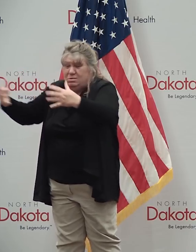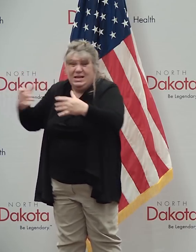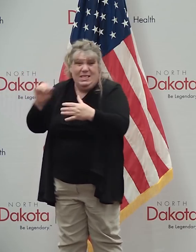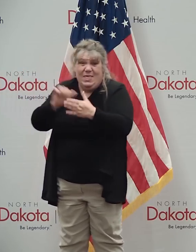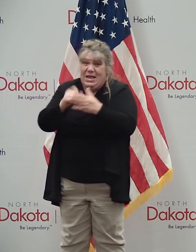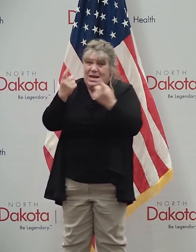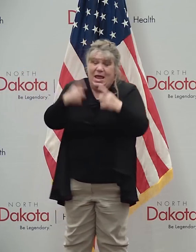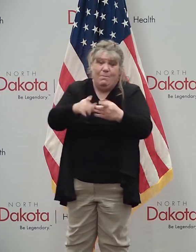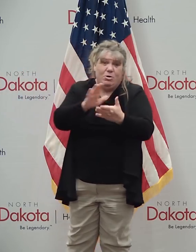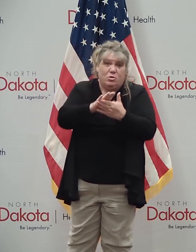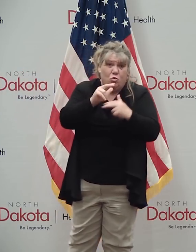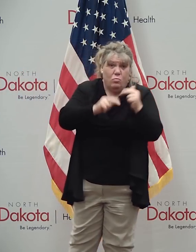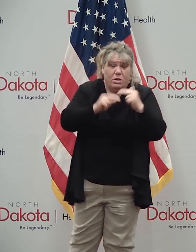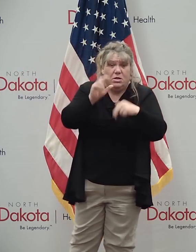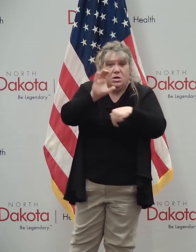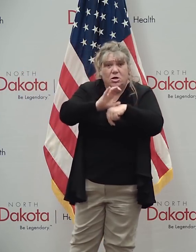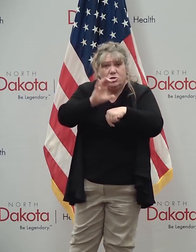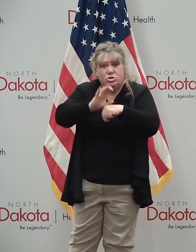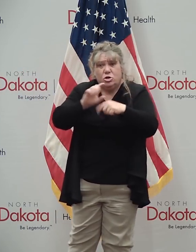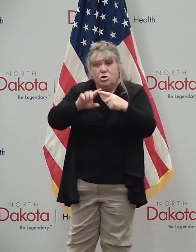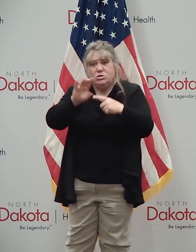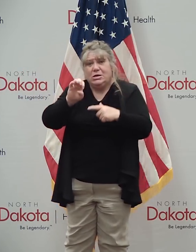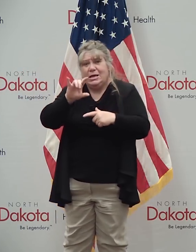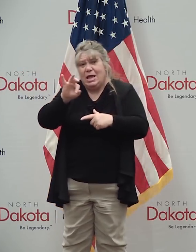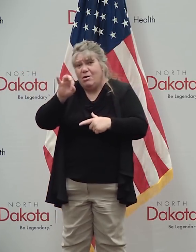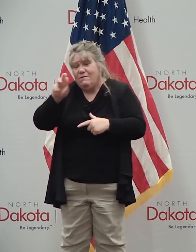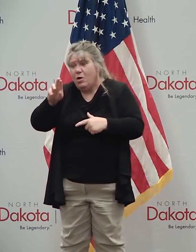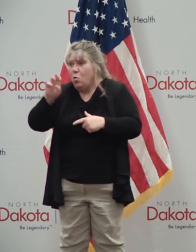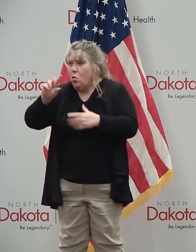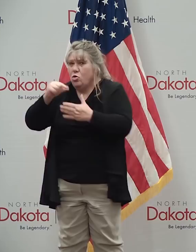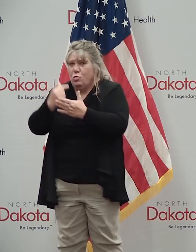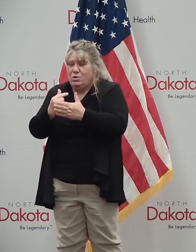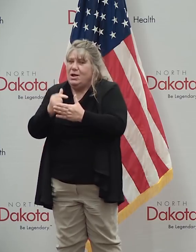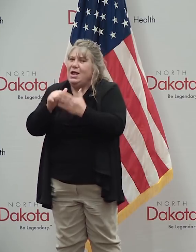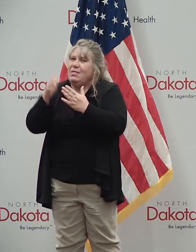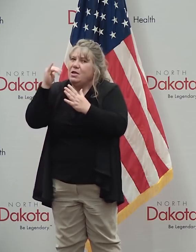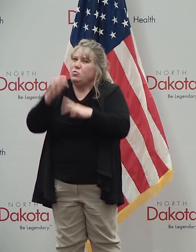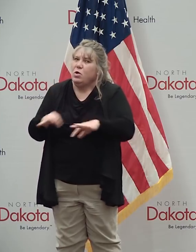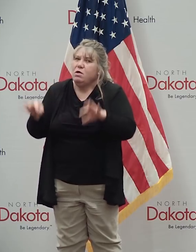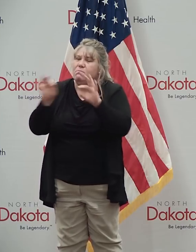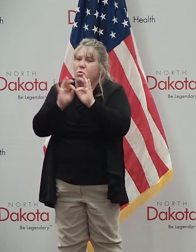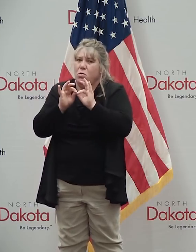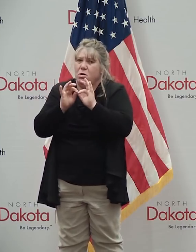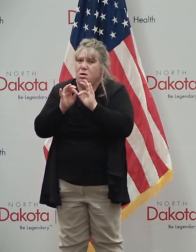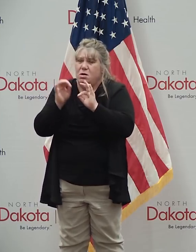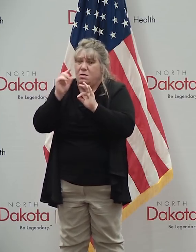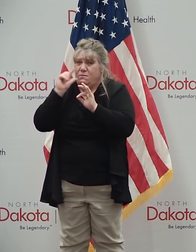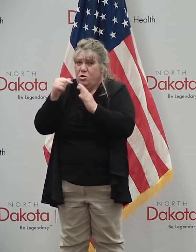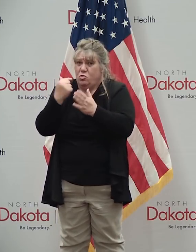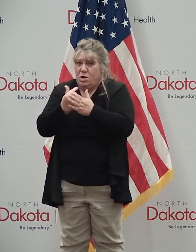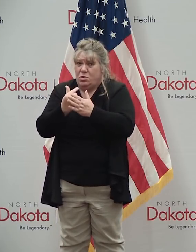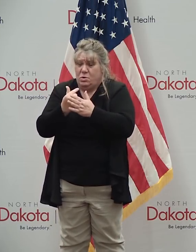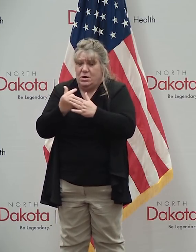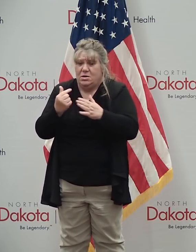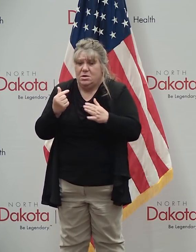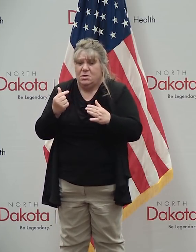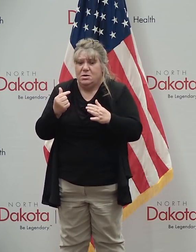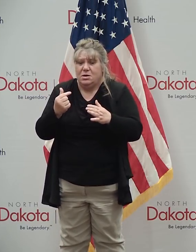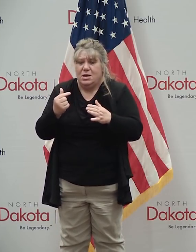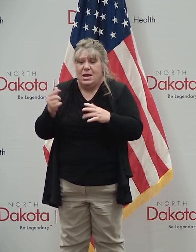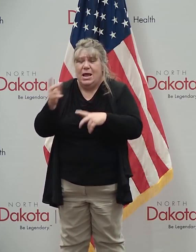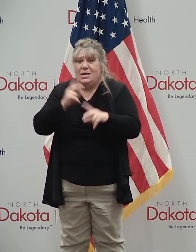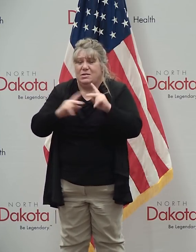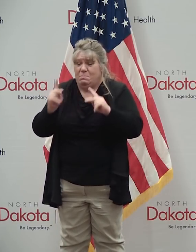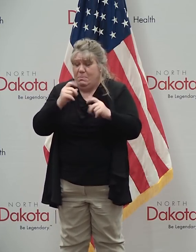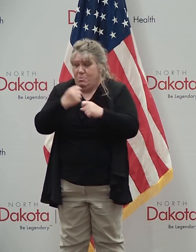building, in a church, at a county fair, or at a graduation, again, which is why it's important that, the graduation, follow people as they proceed